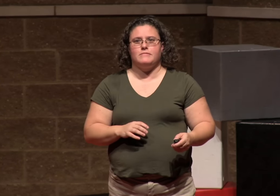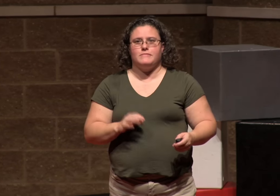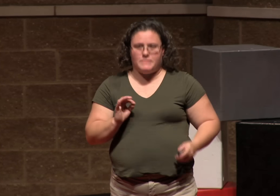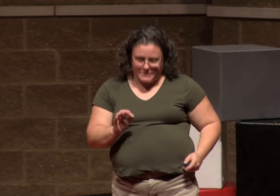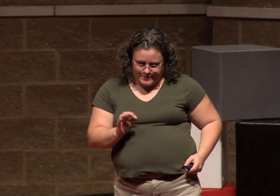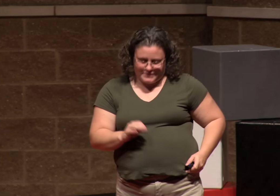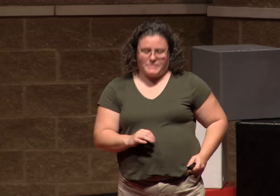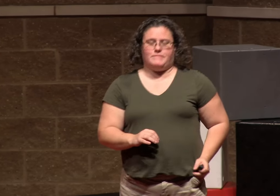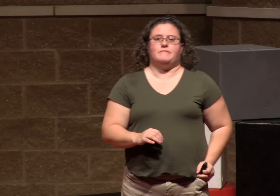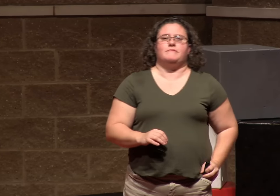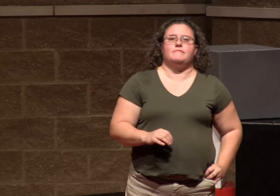out.